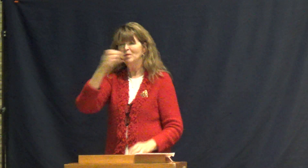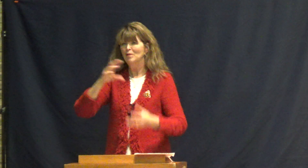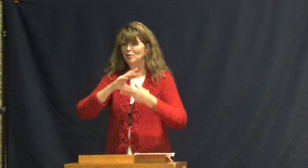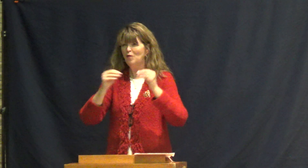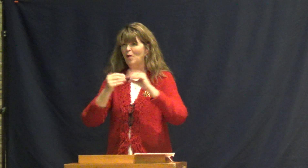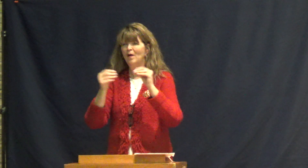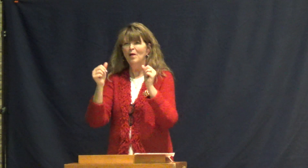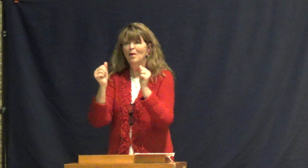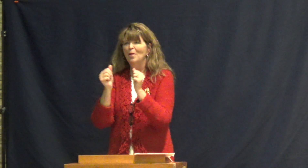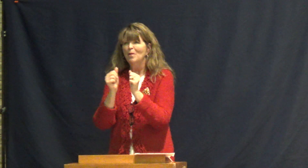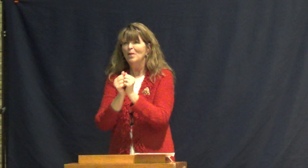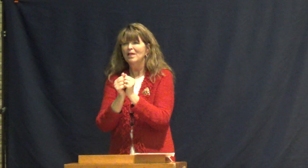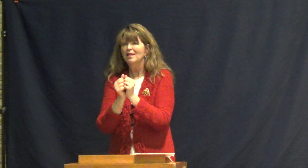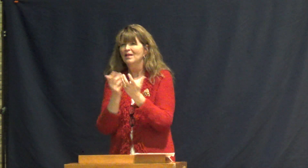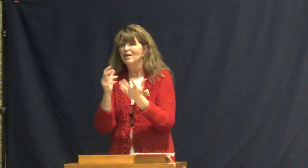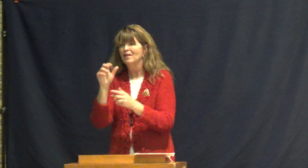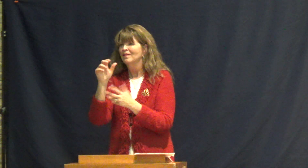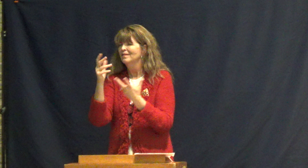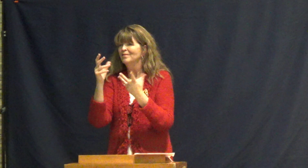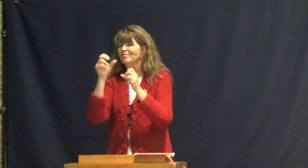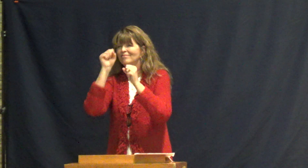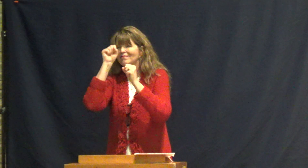and that you will tell the story